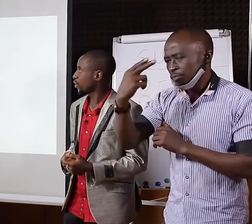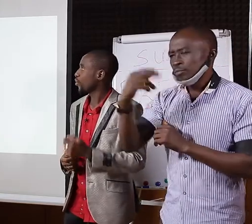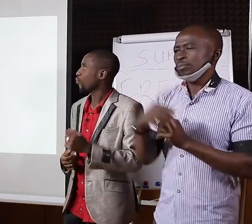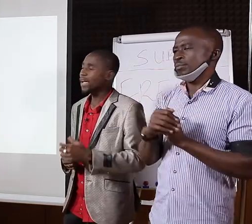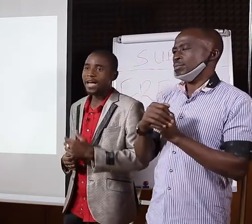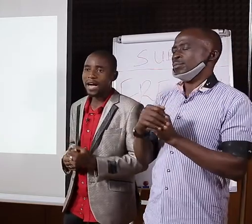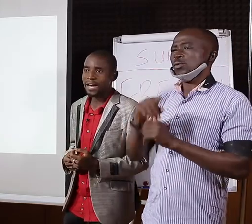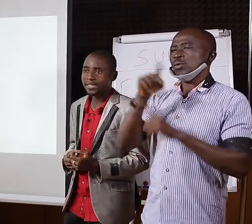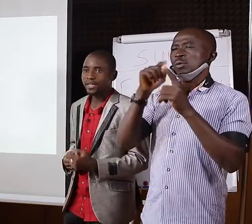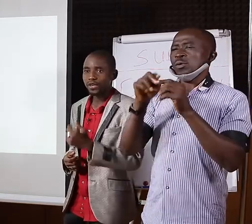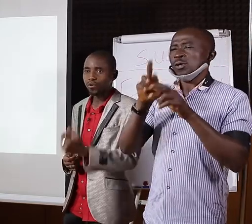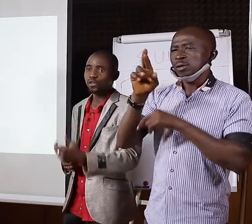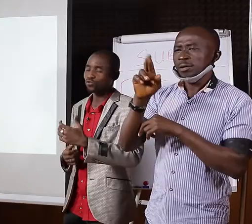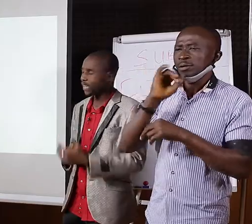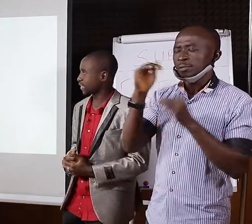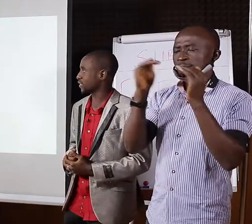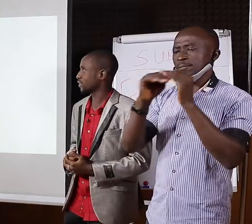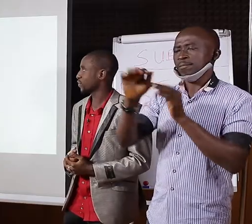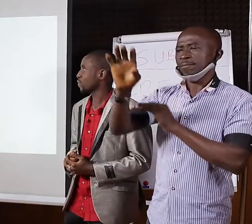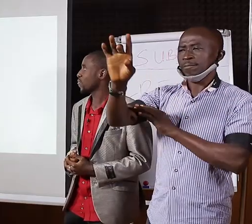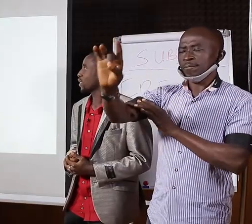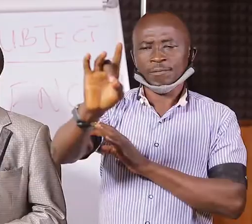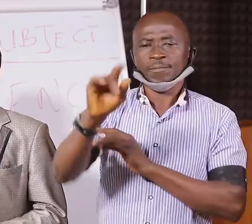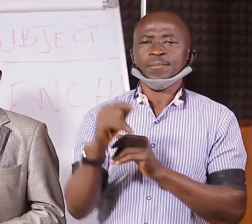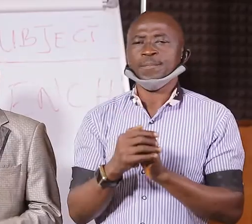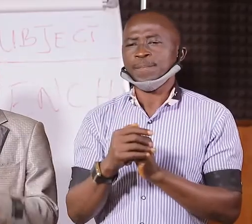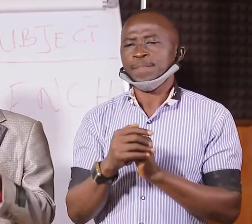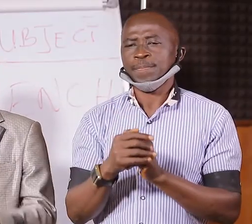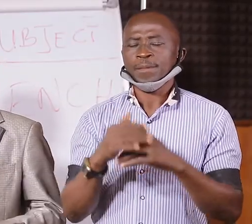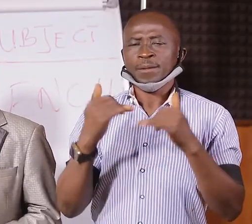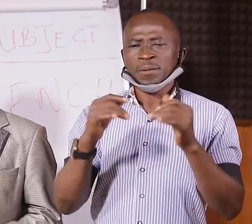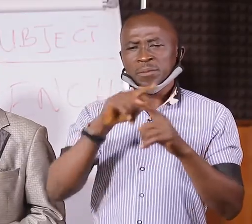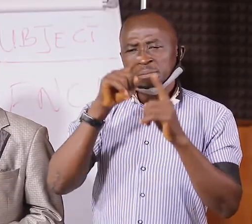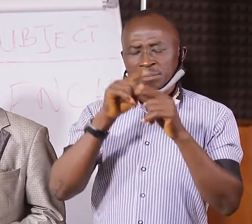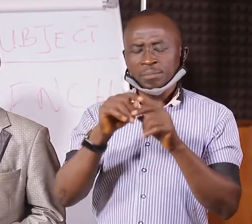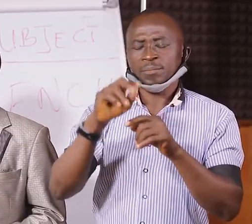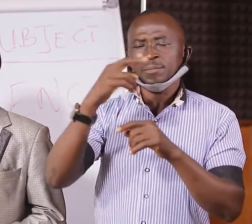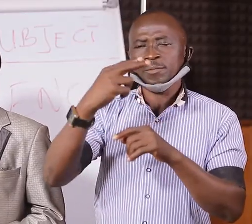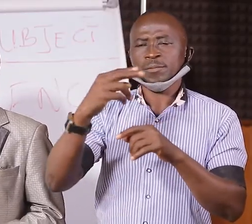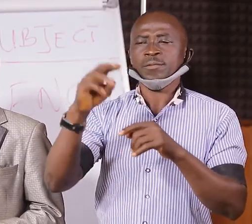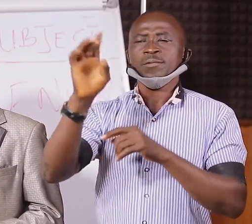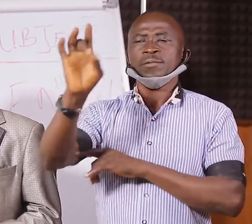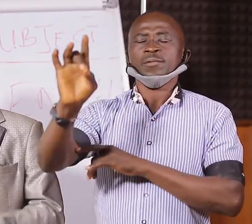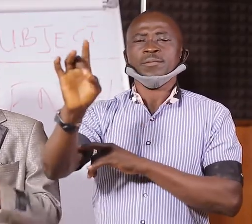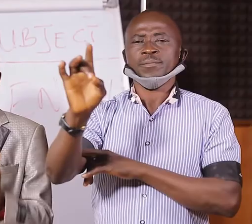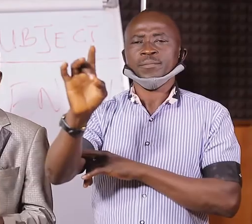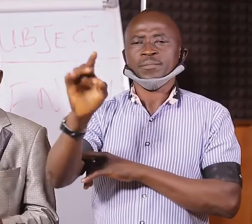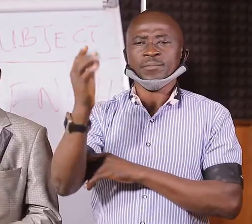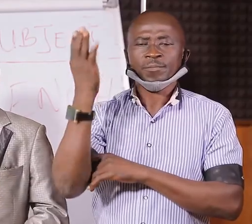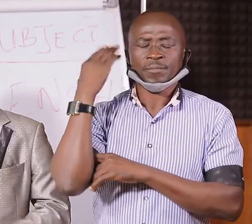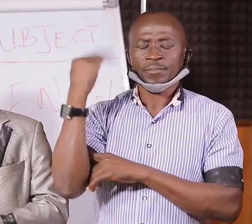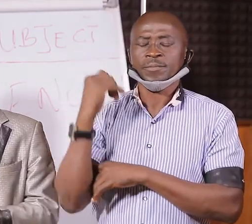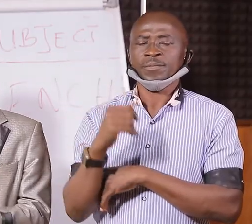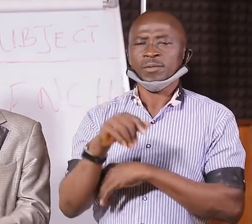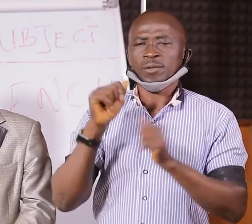h when r equals to 8. Now when r equals to h, From the previous